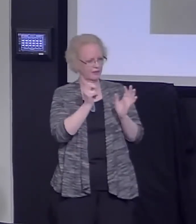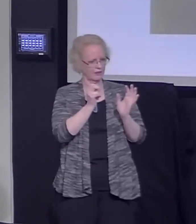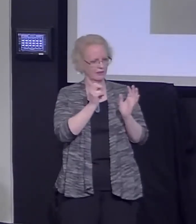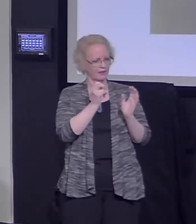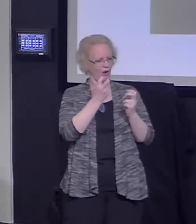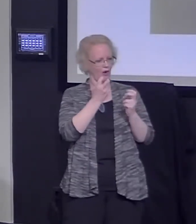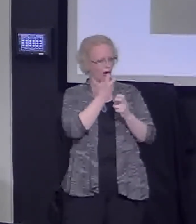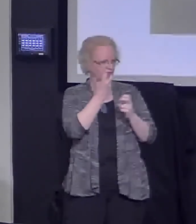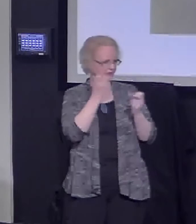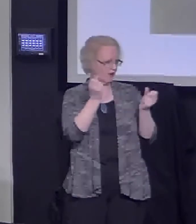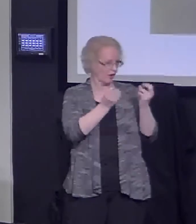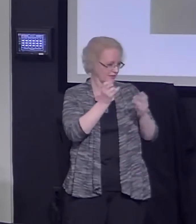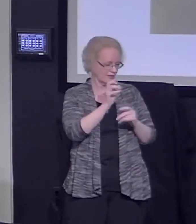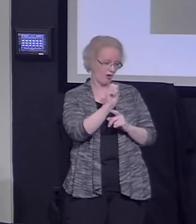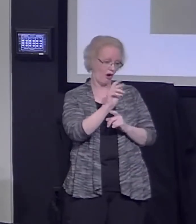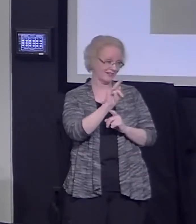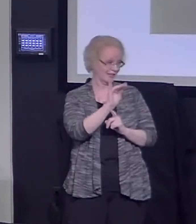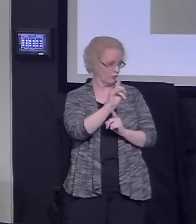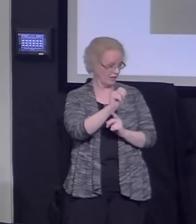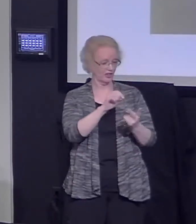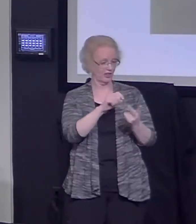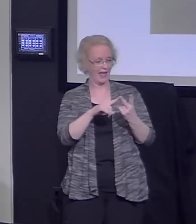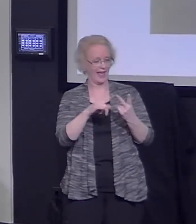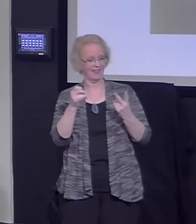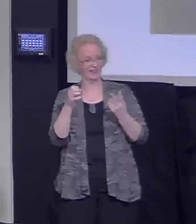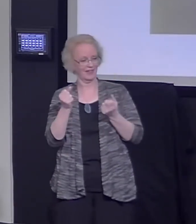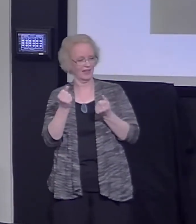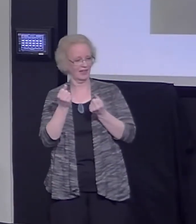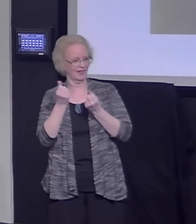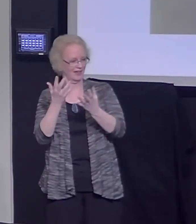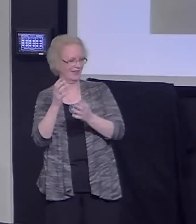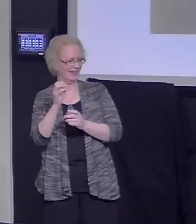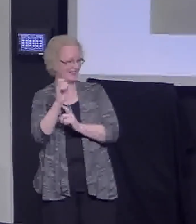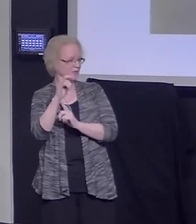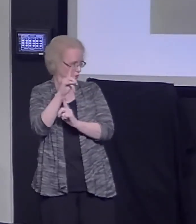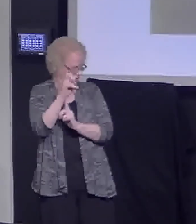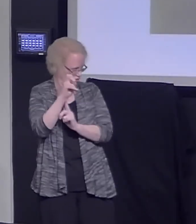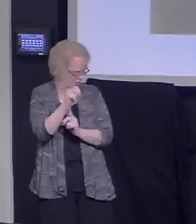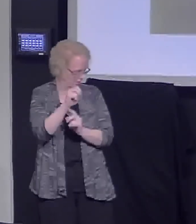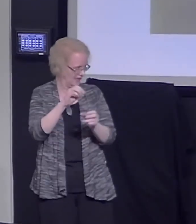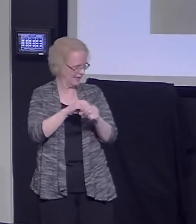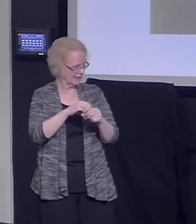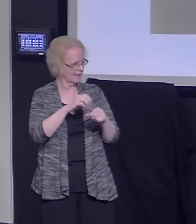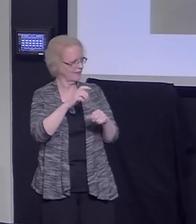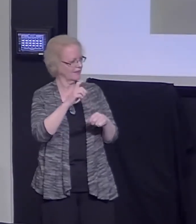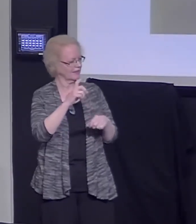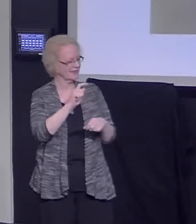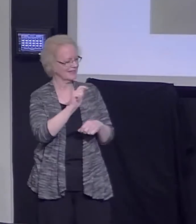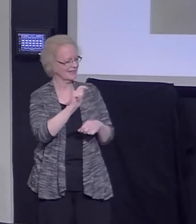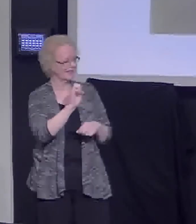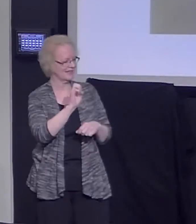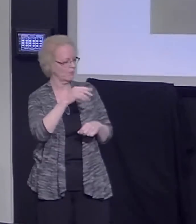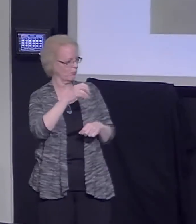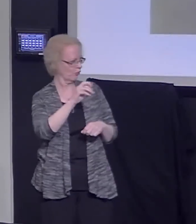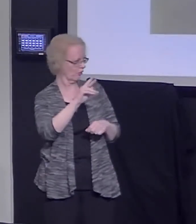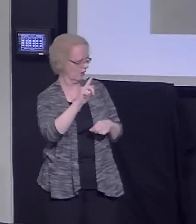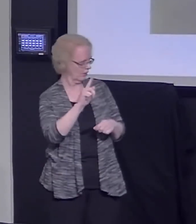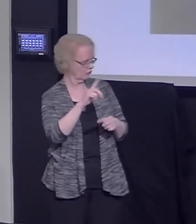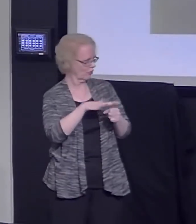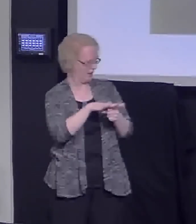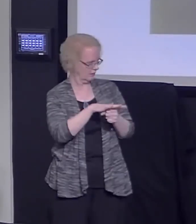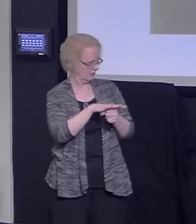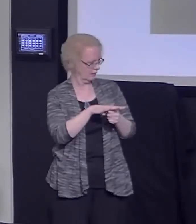expression in the temporal domain. And so, in a way, we